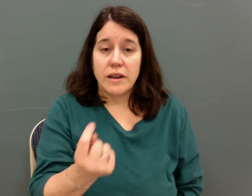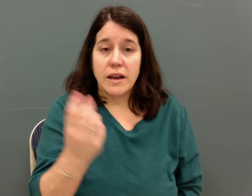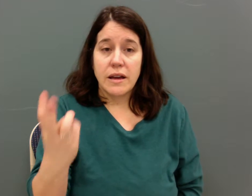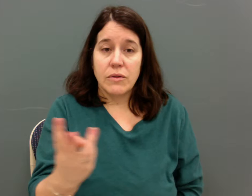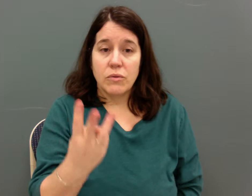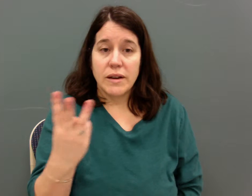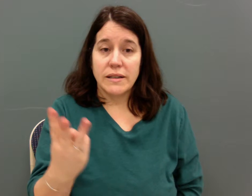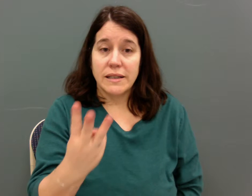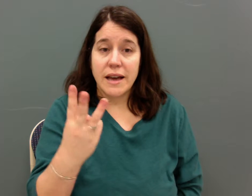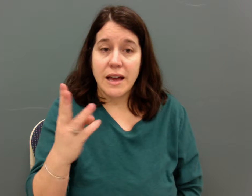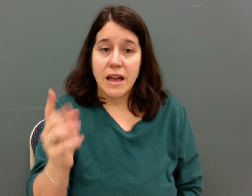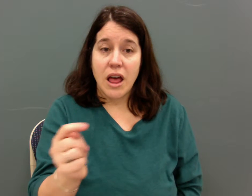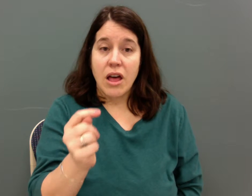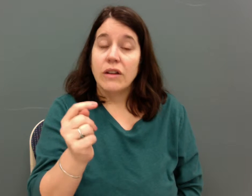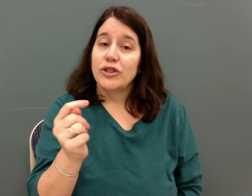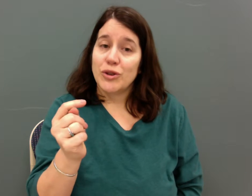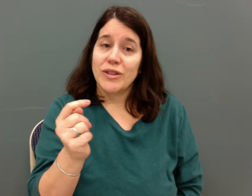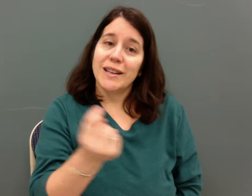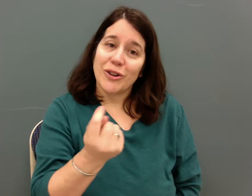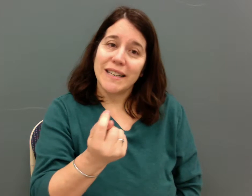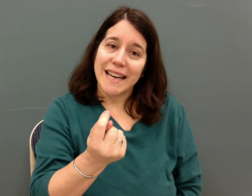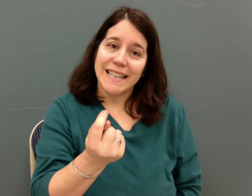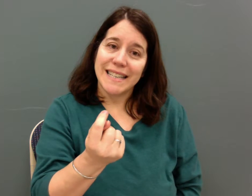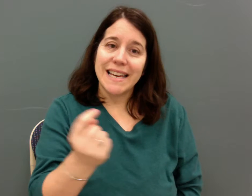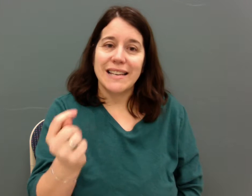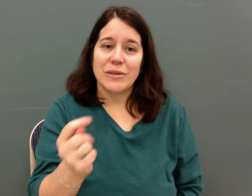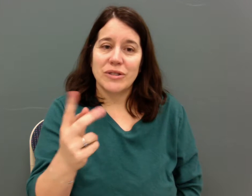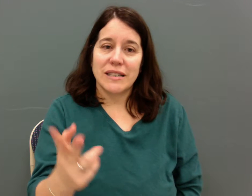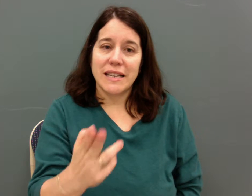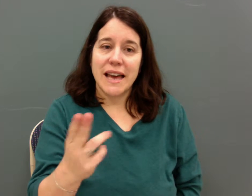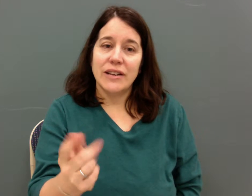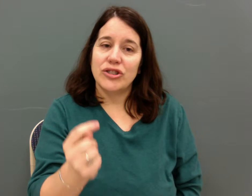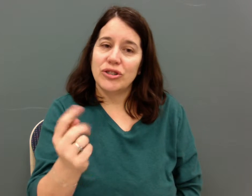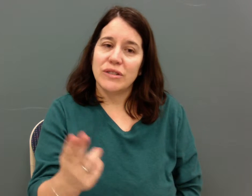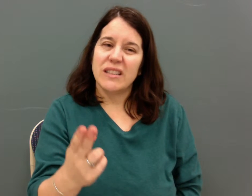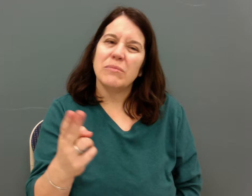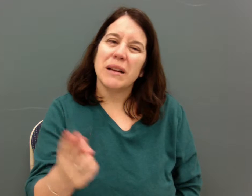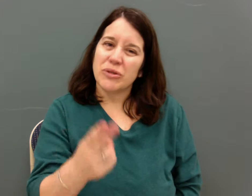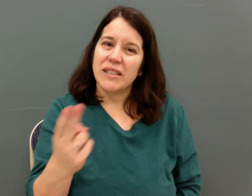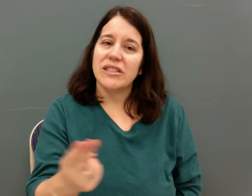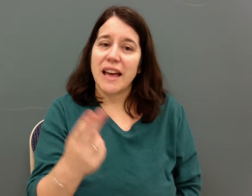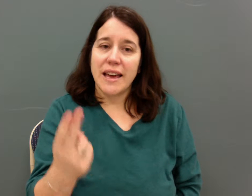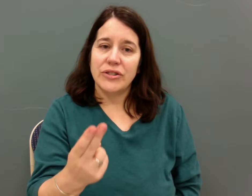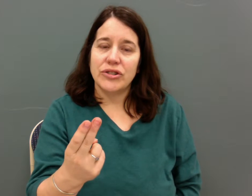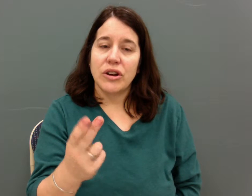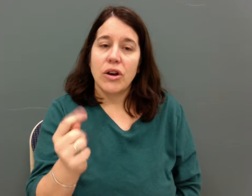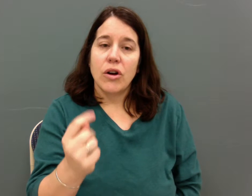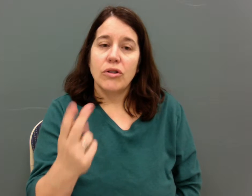Tuesday, Wednesday. Tuesday's already taken T, so it's TH. You'll see, sometimes you'll see just the H, or you will